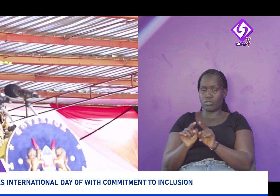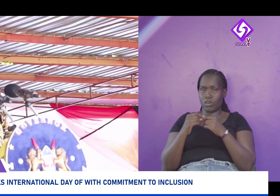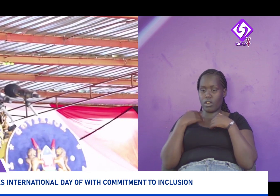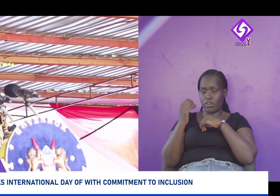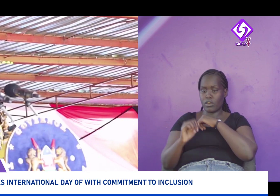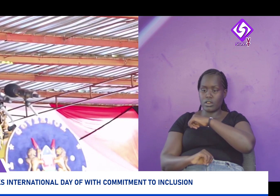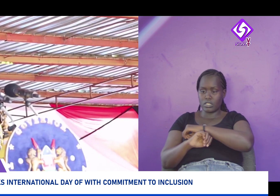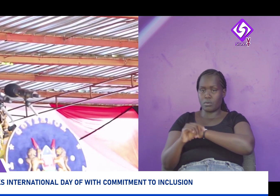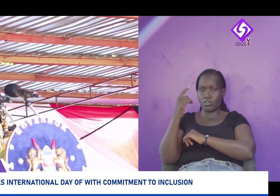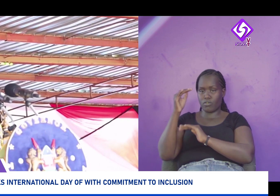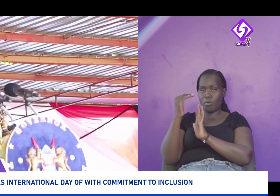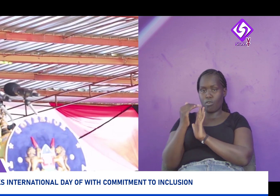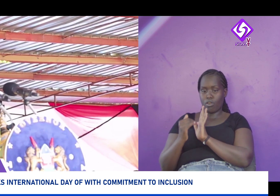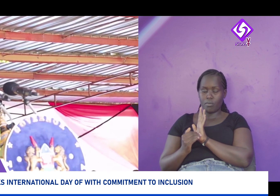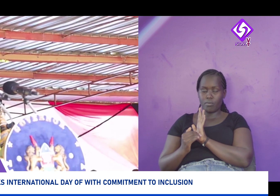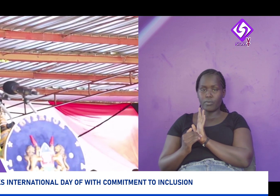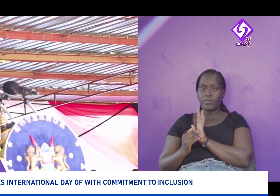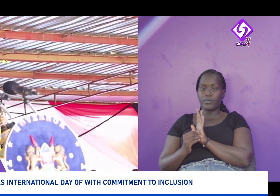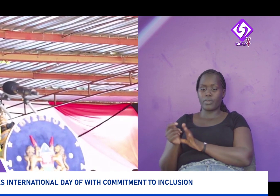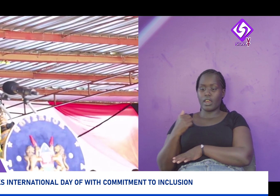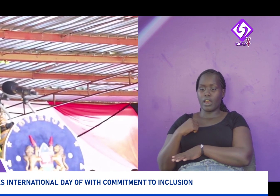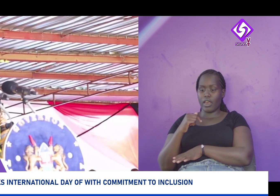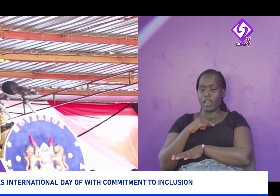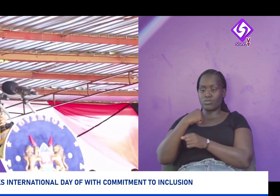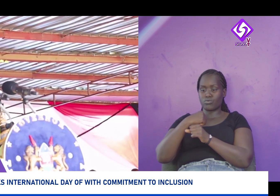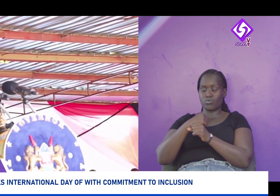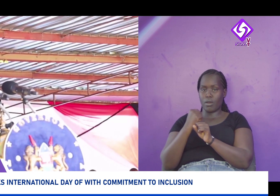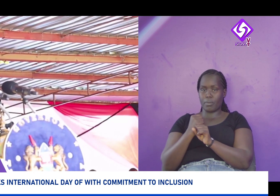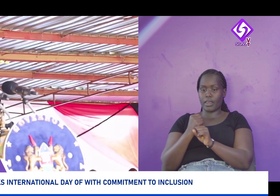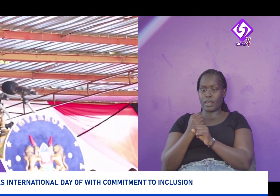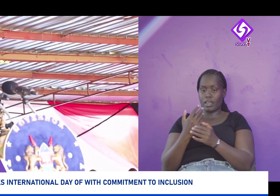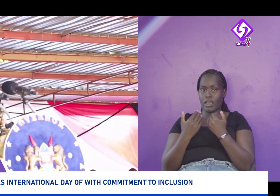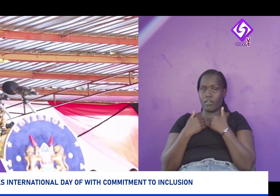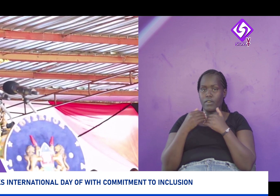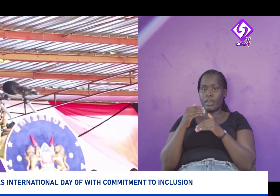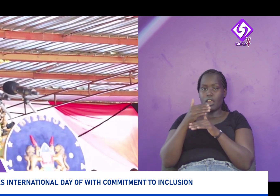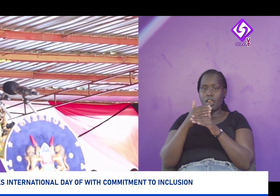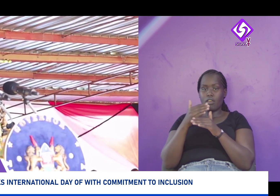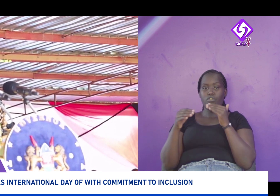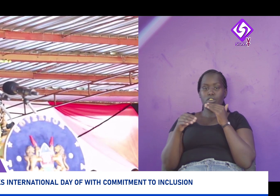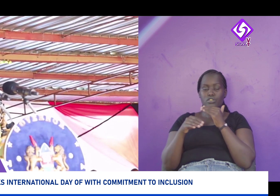programs. We are constructing and equipping infrastructure for disabled